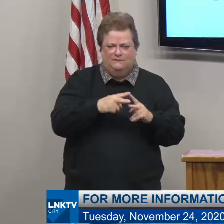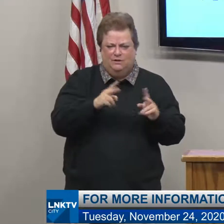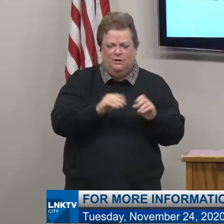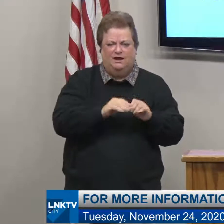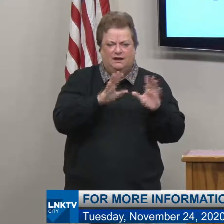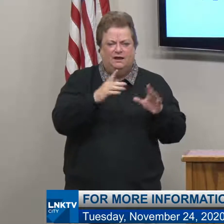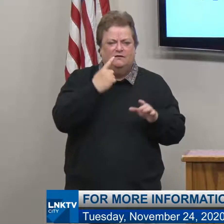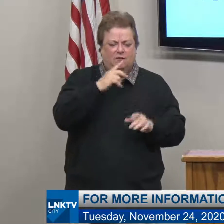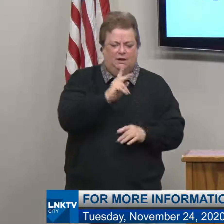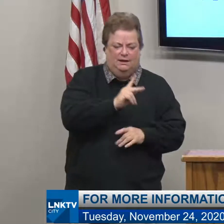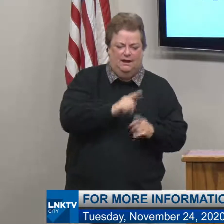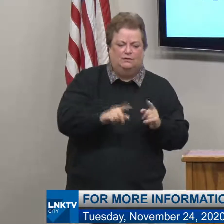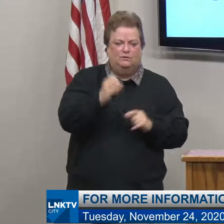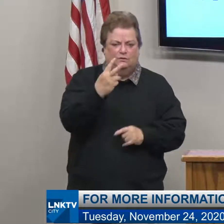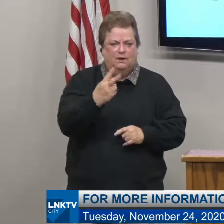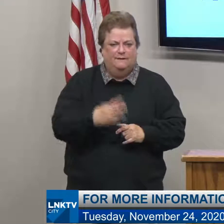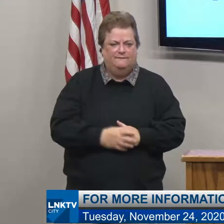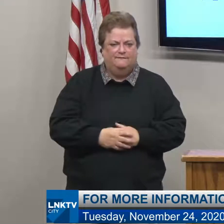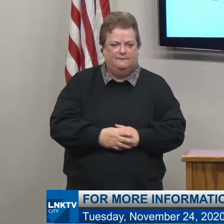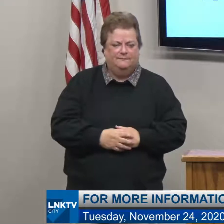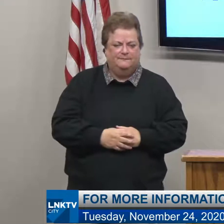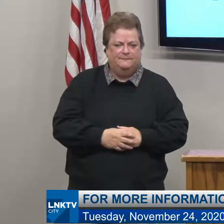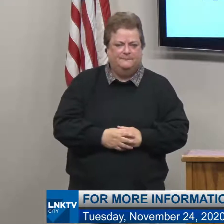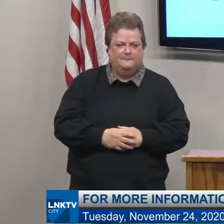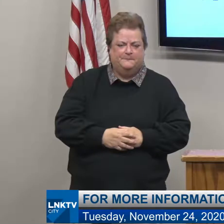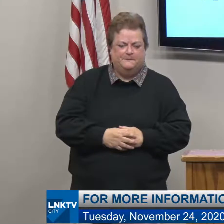K through 12.